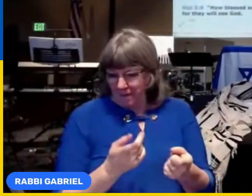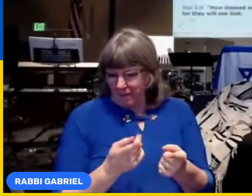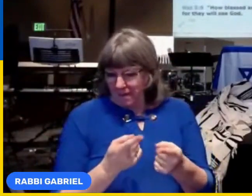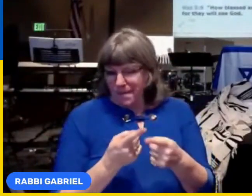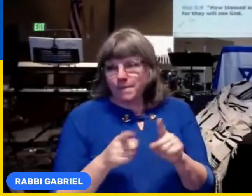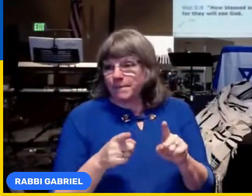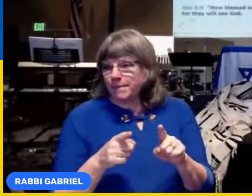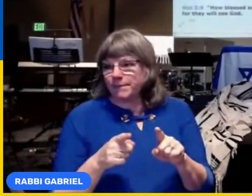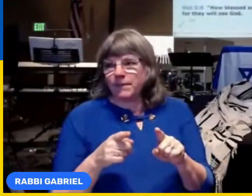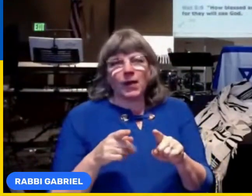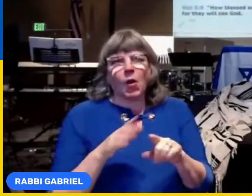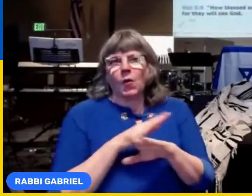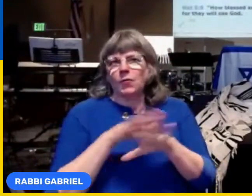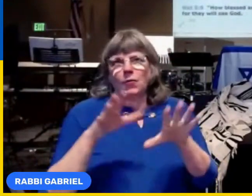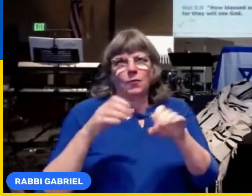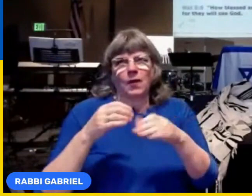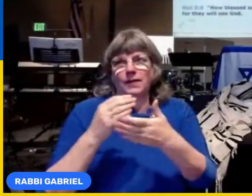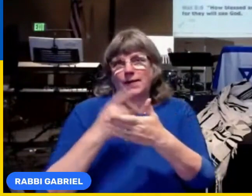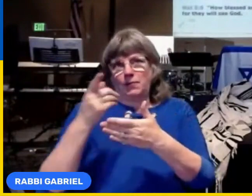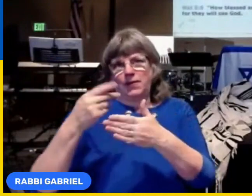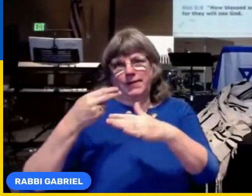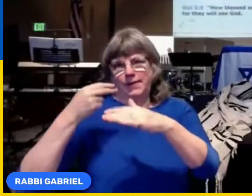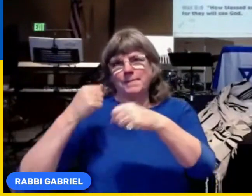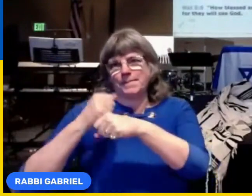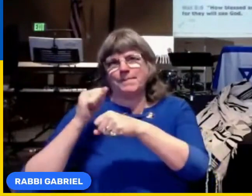but we don't want to be humbled.